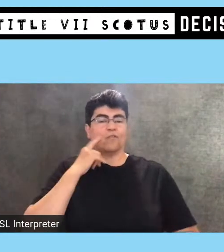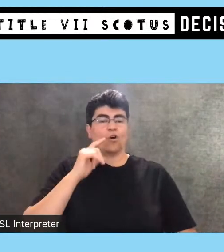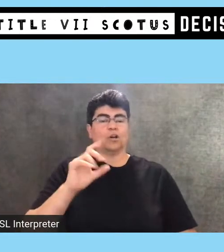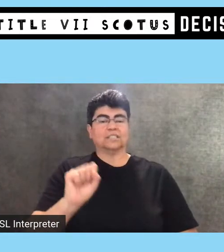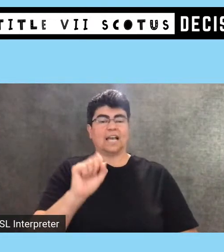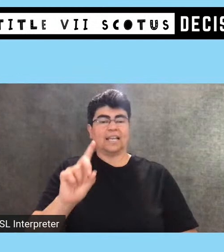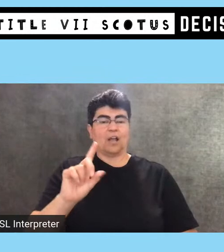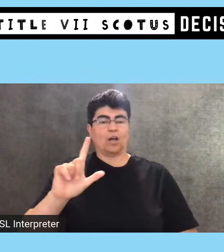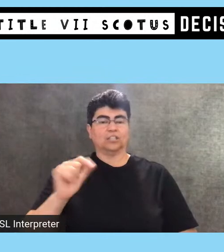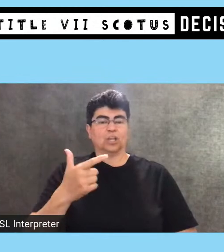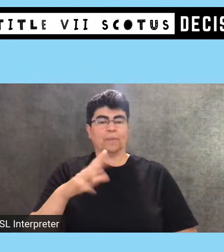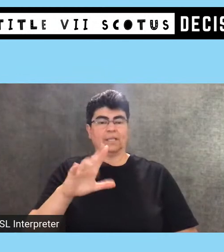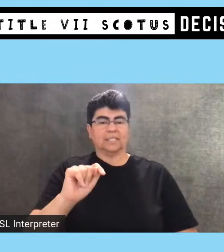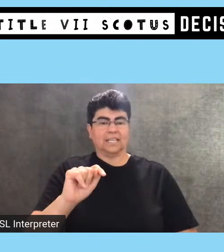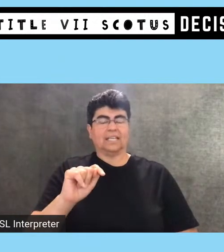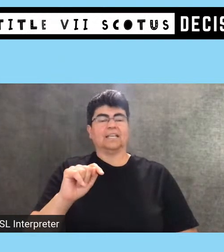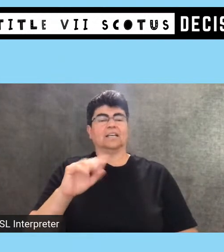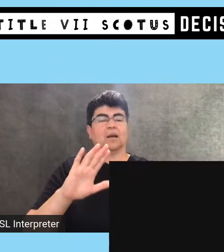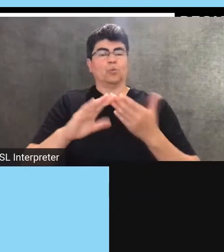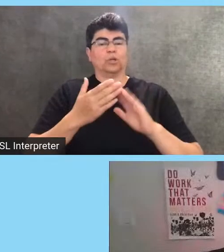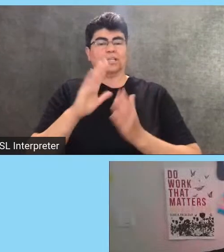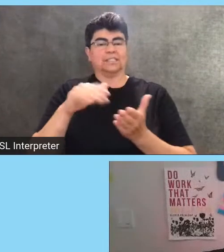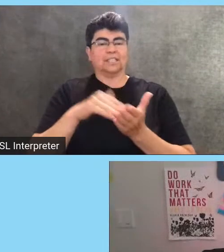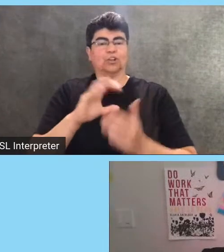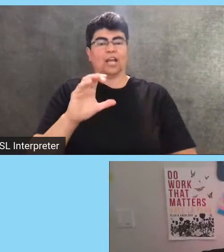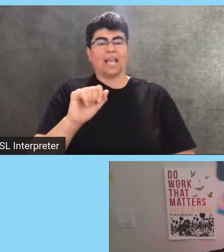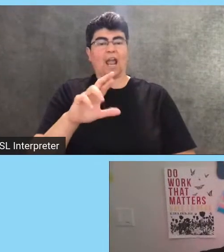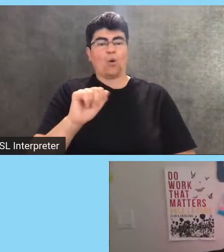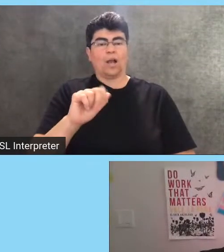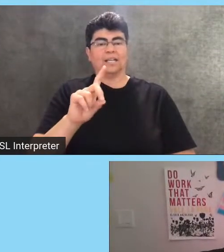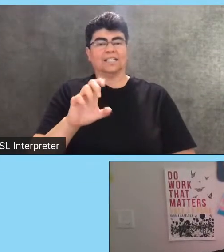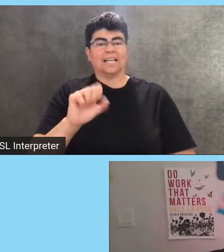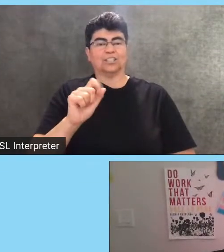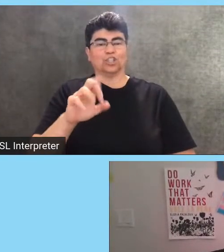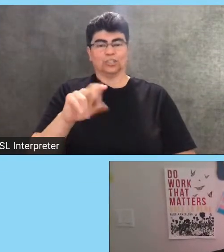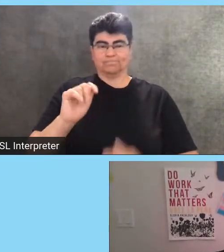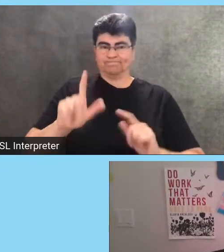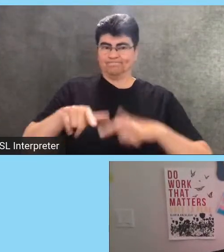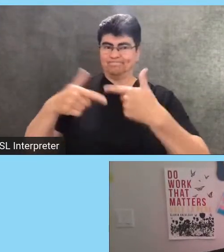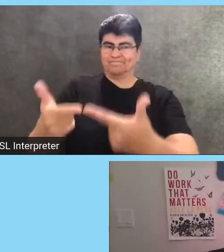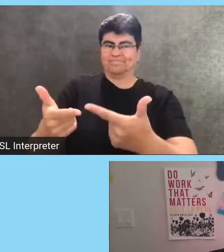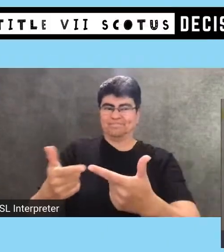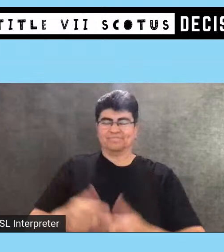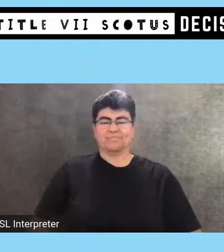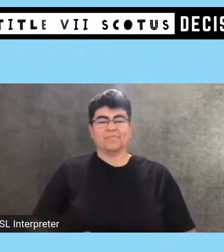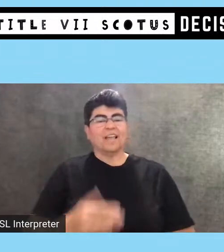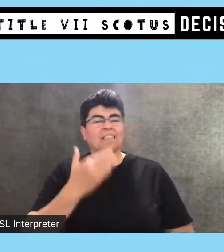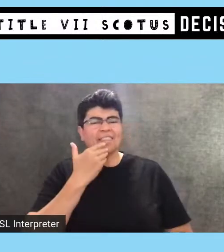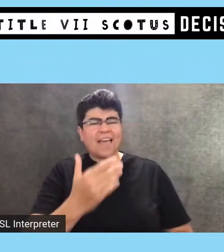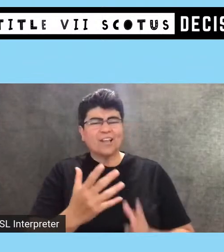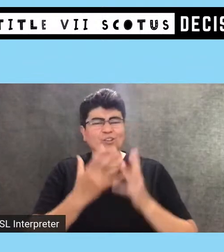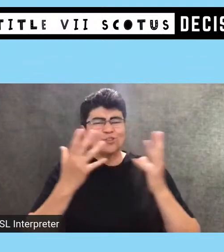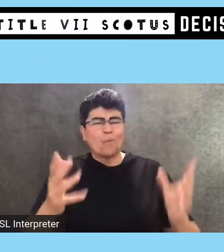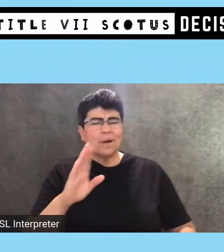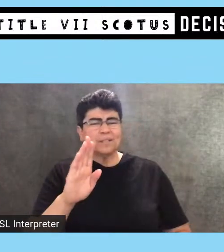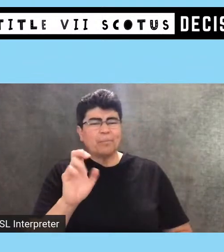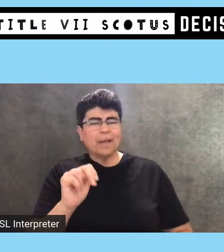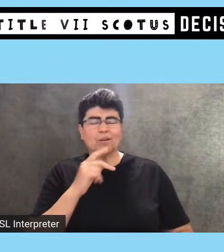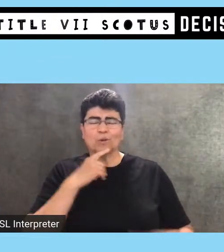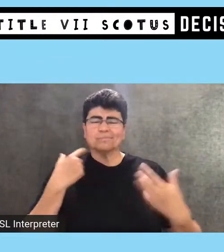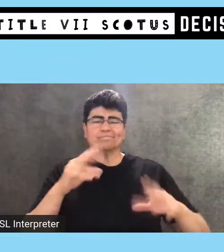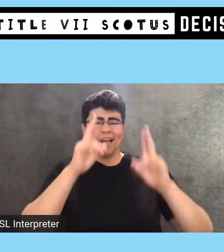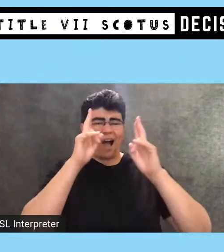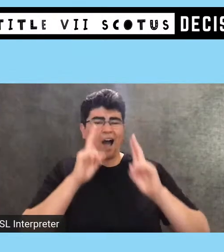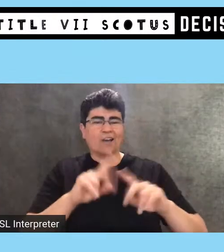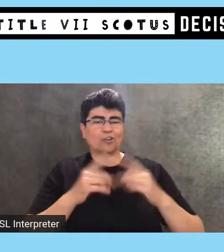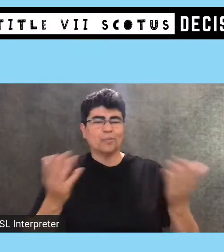Community Center, Kara Desert. Kara, I'll let you take it away. Thank you so much, Ben. It's an honor to be here